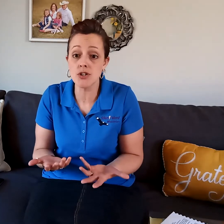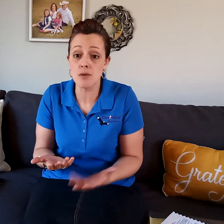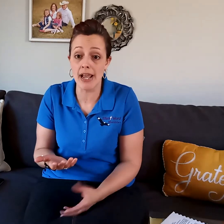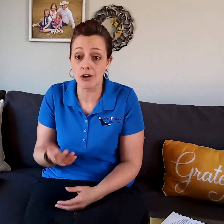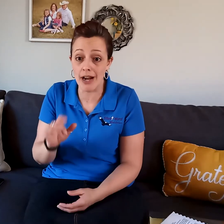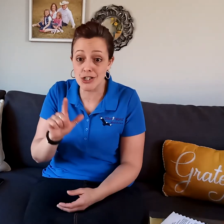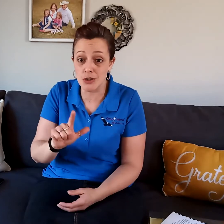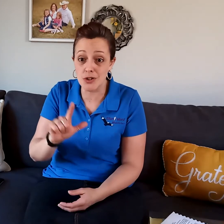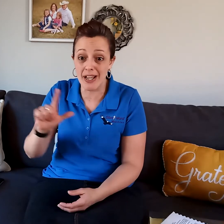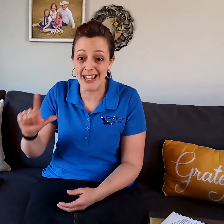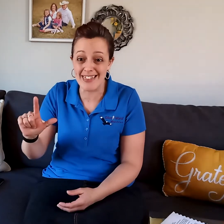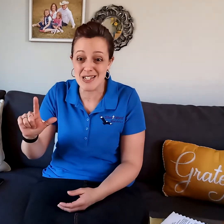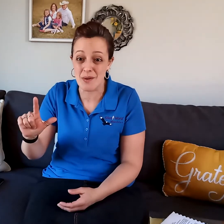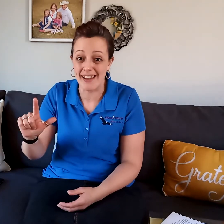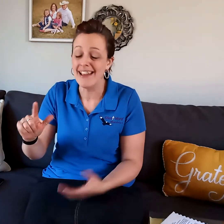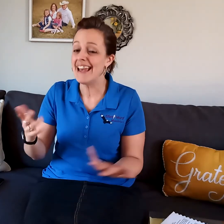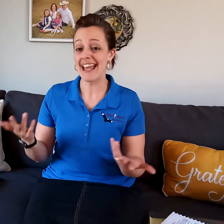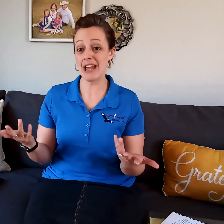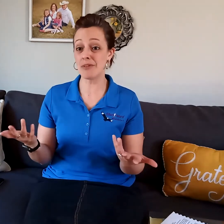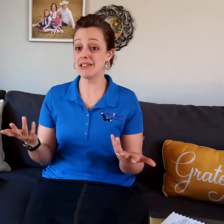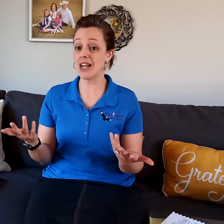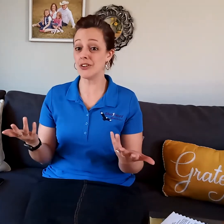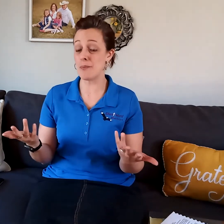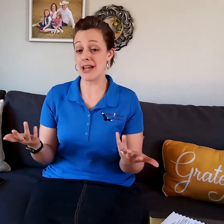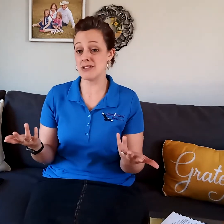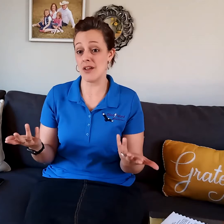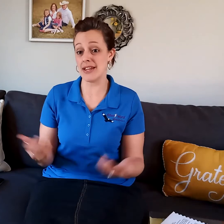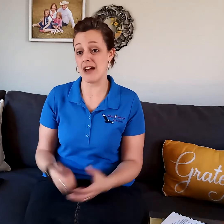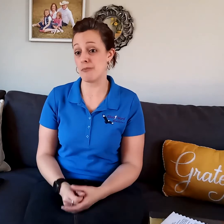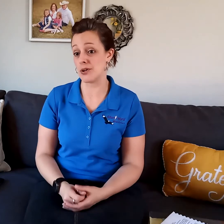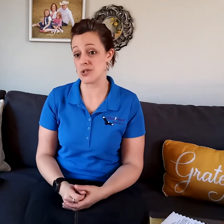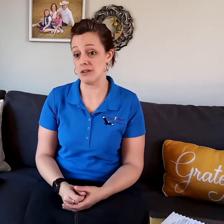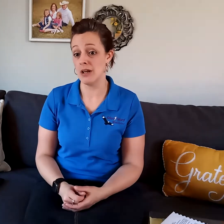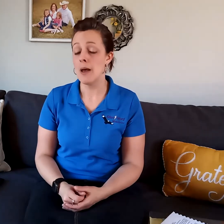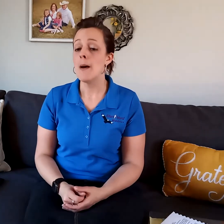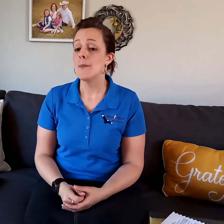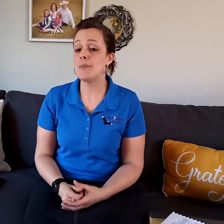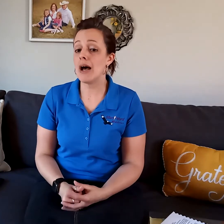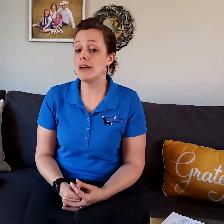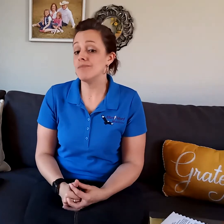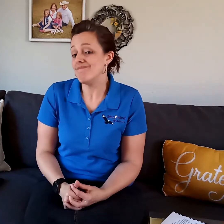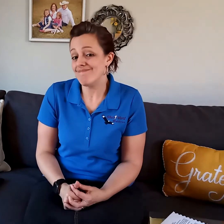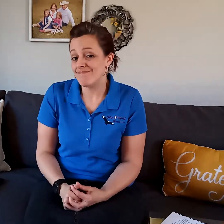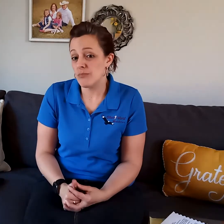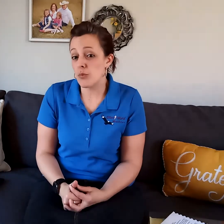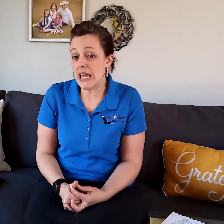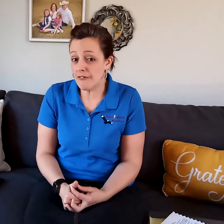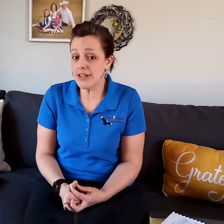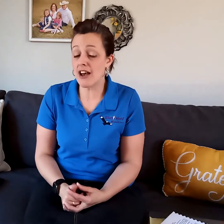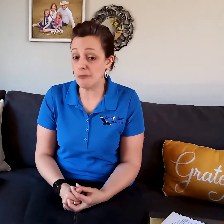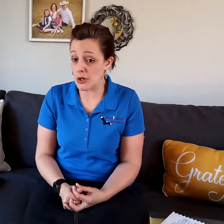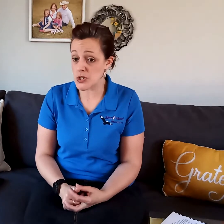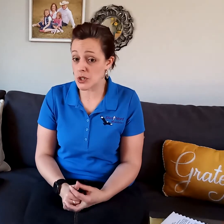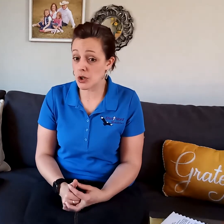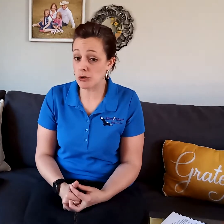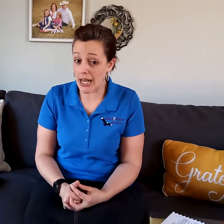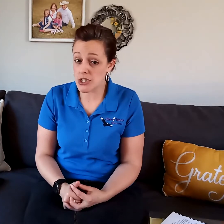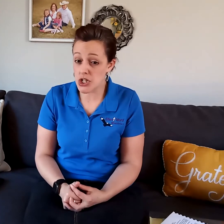might correct you doing it this way. It really all depends on the deaf person. But if a deaf person corrects you